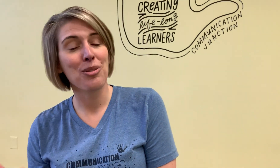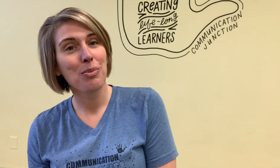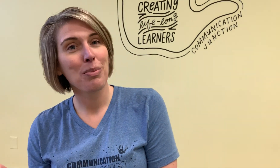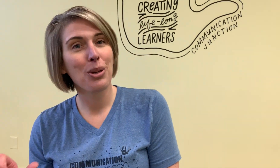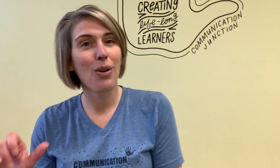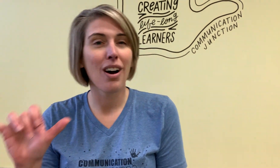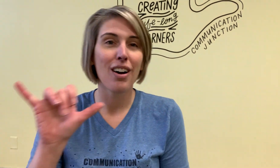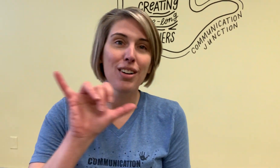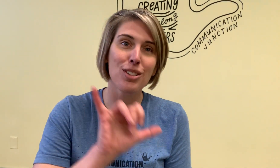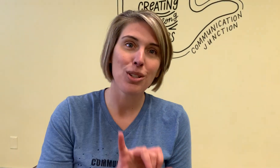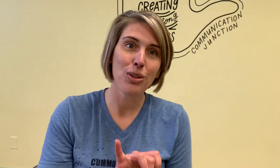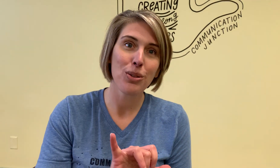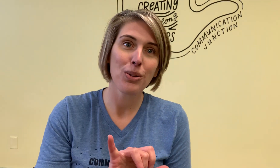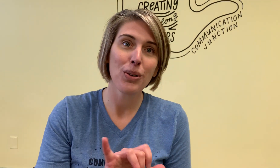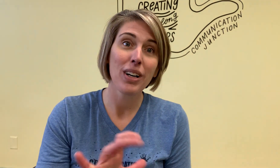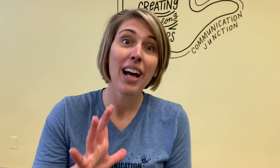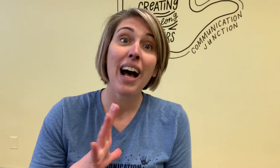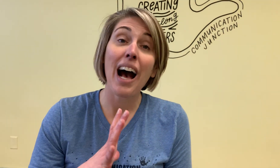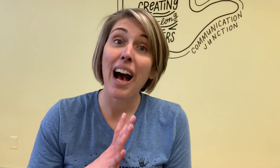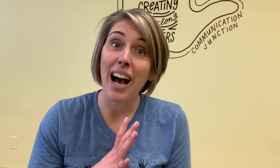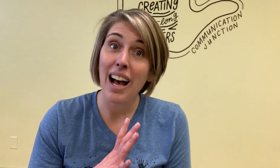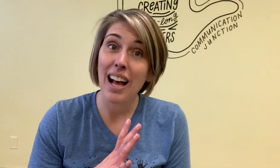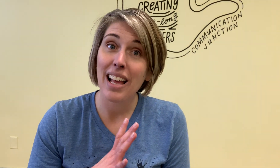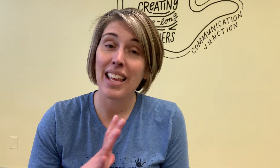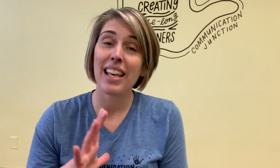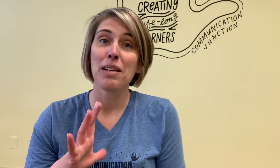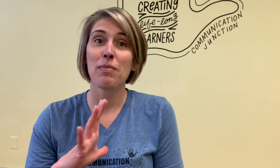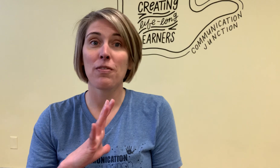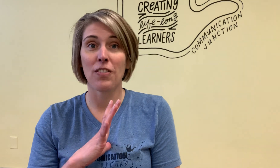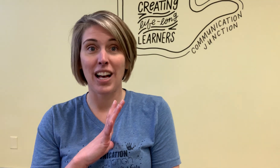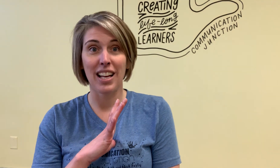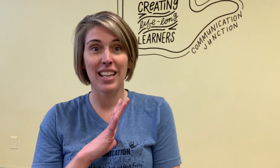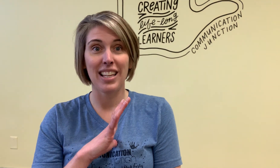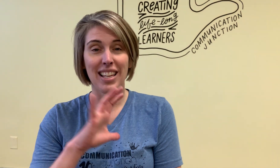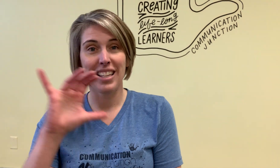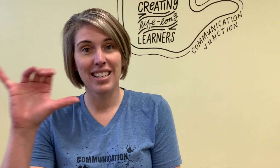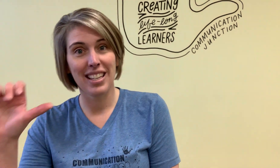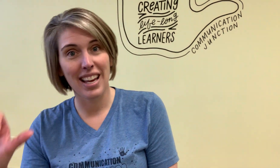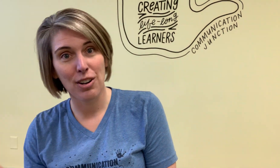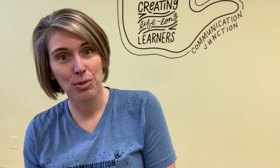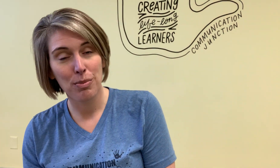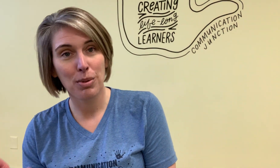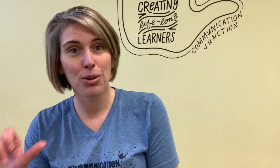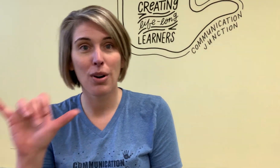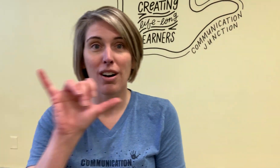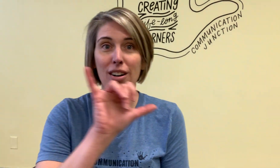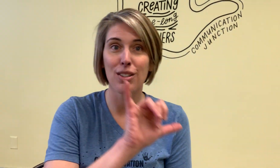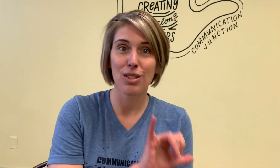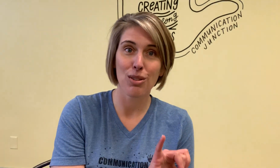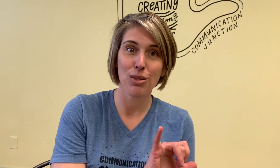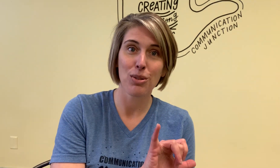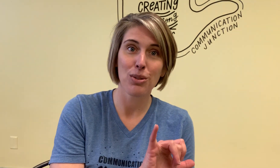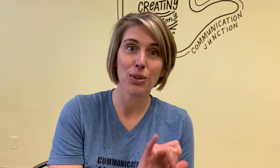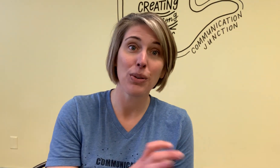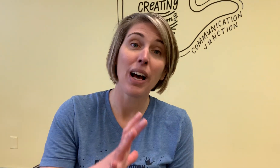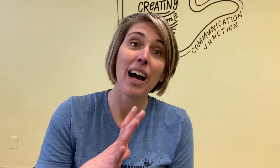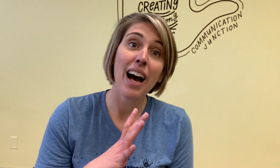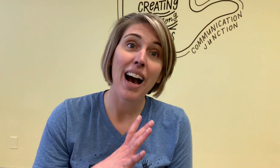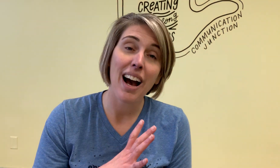hope you are too. I am fine and I hope you are too.